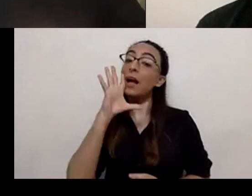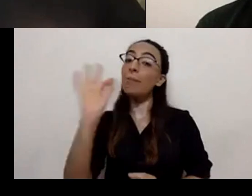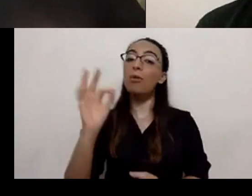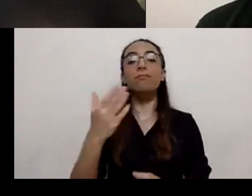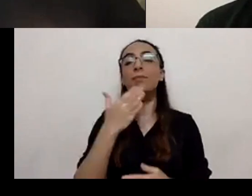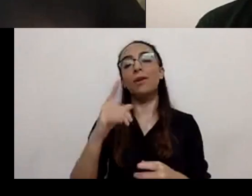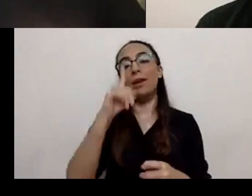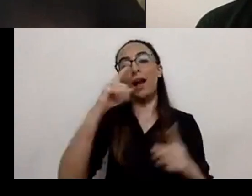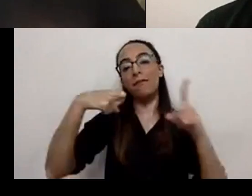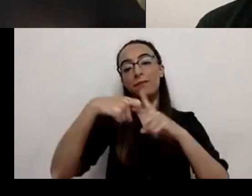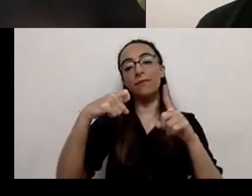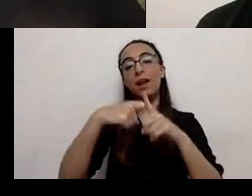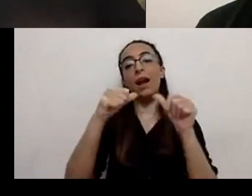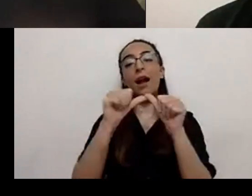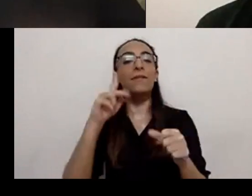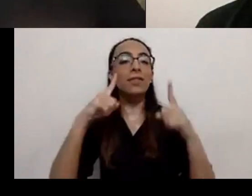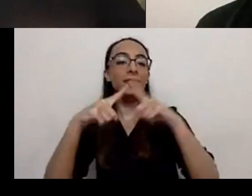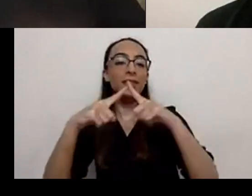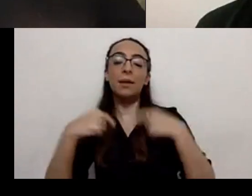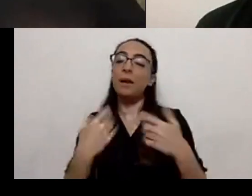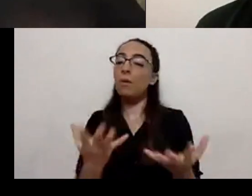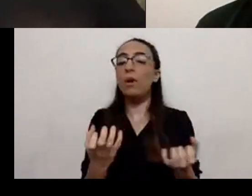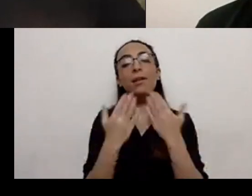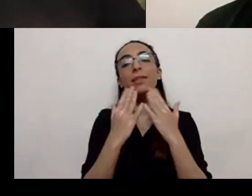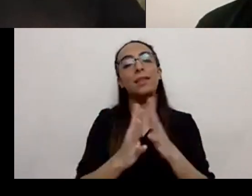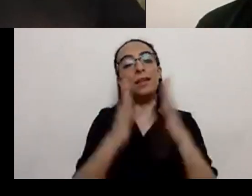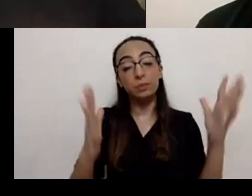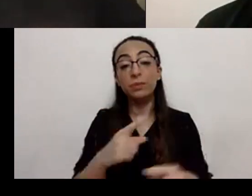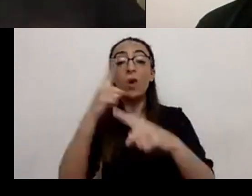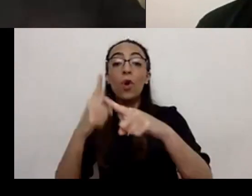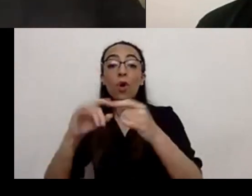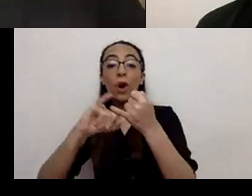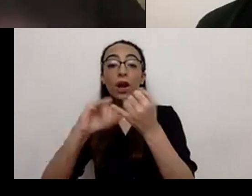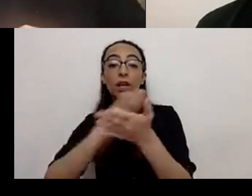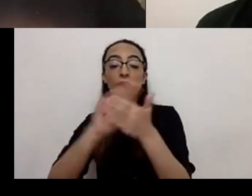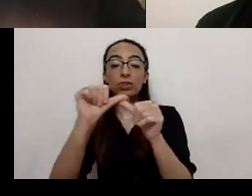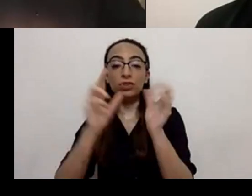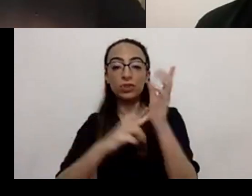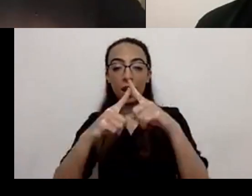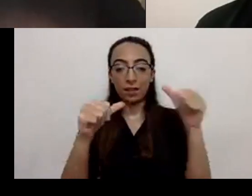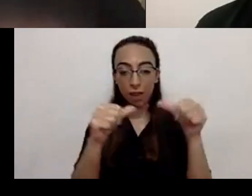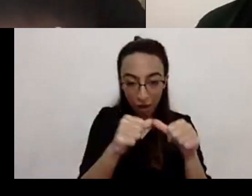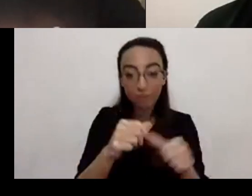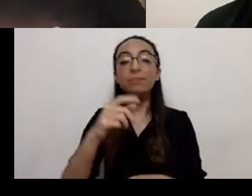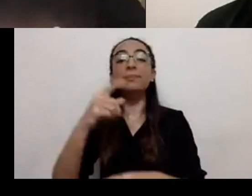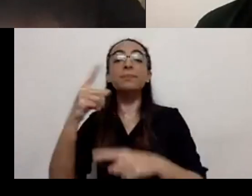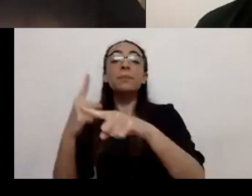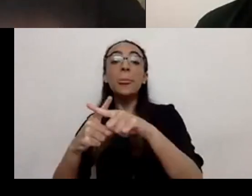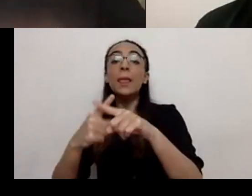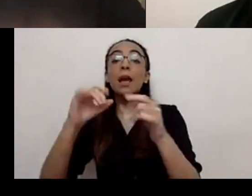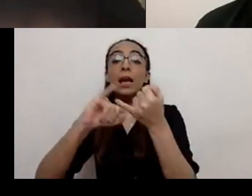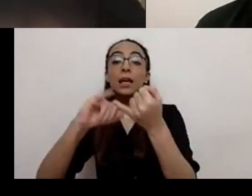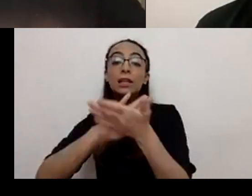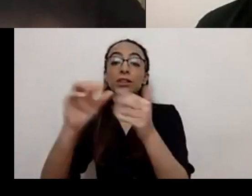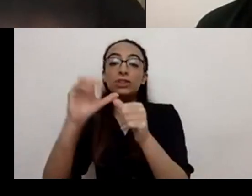all. Thank you, Shanta Velluri. Thank you, Shachi Kaul. Thank you, Surabhi Dikshit.